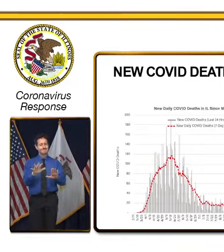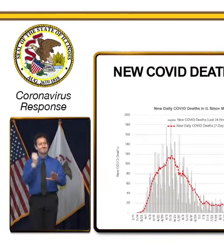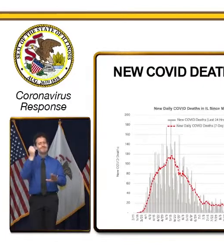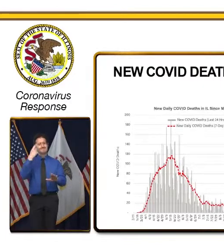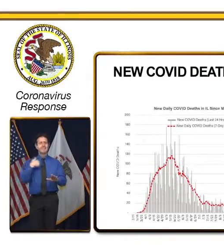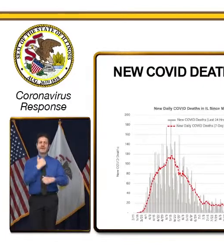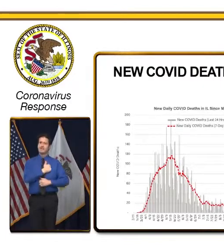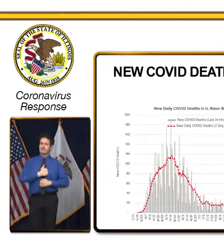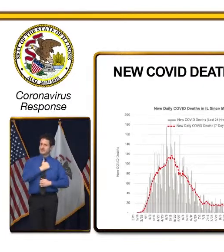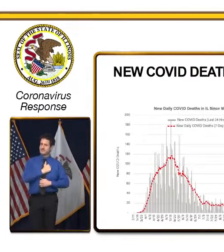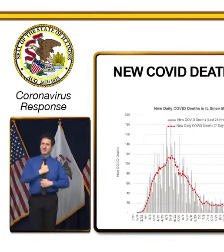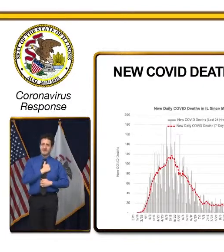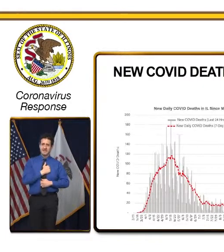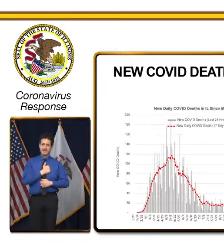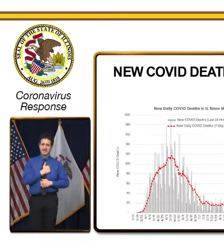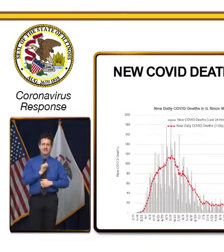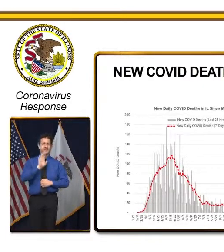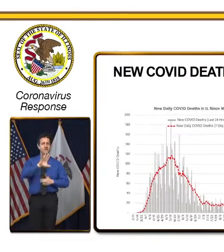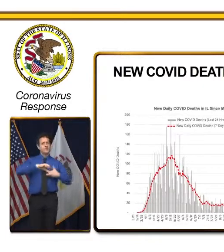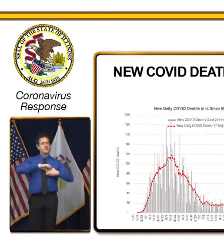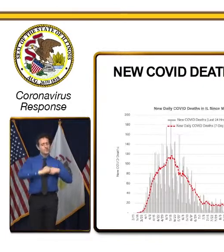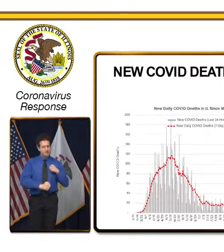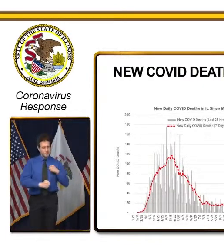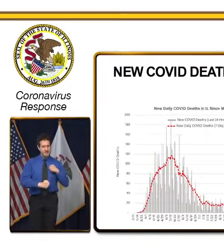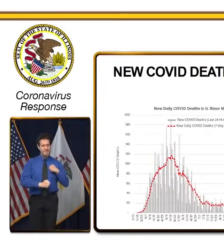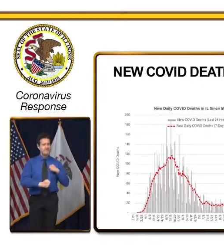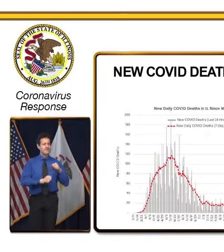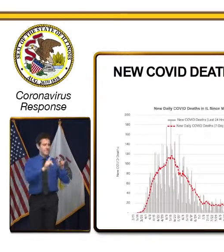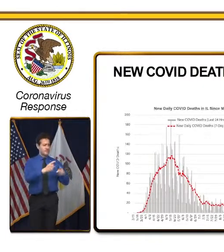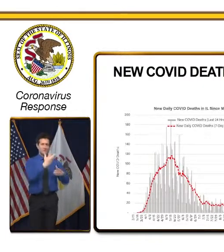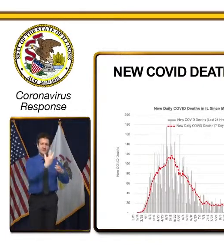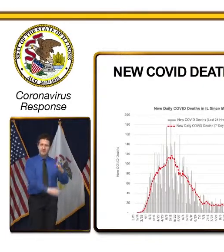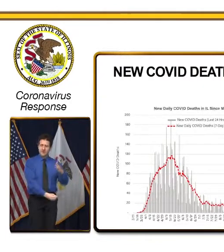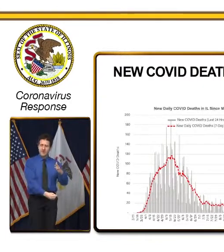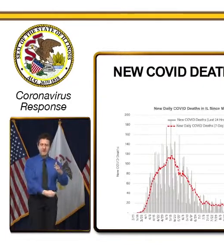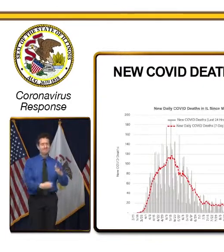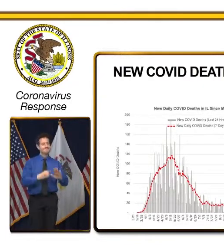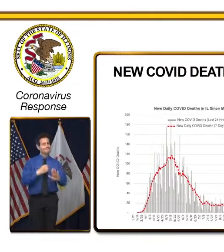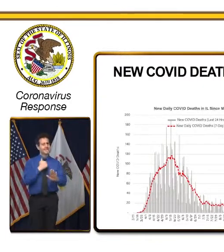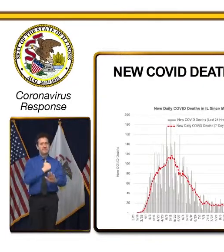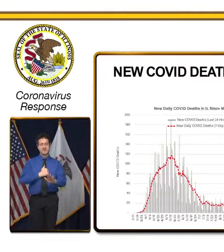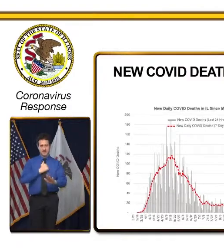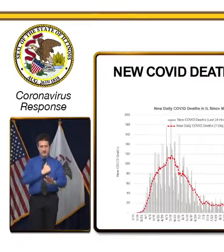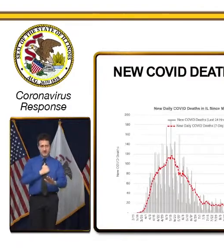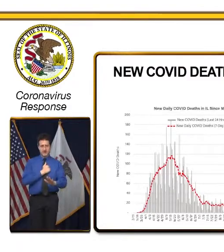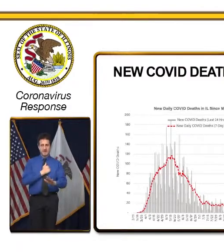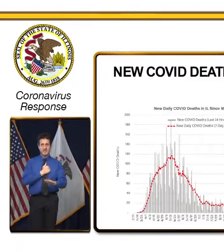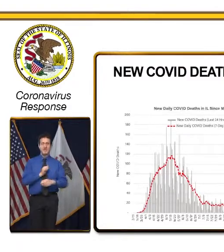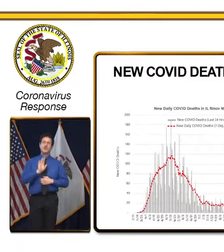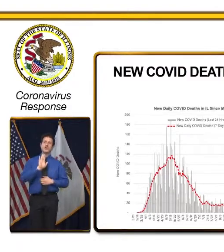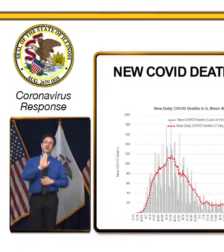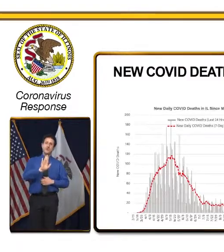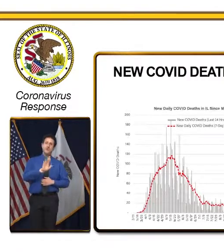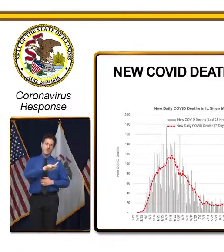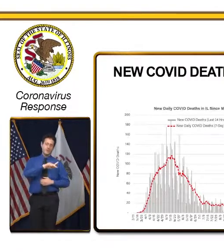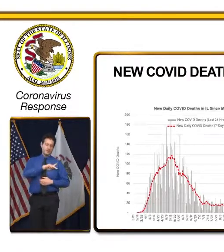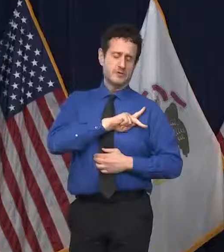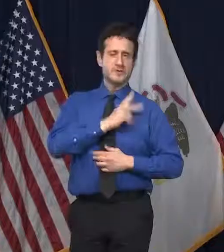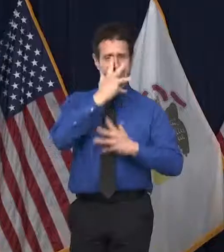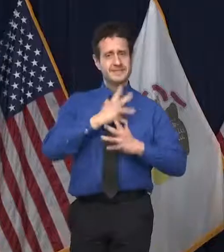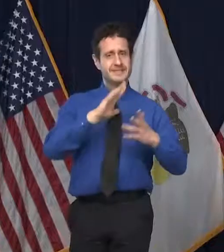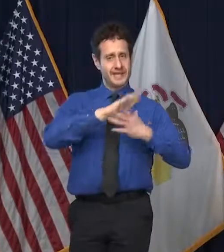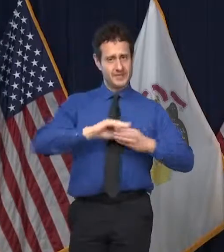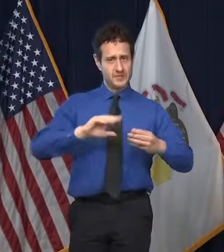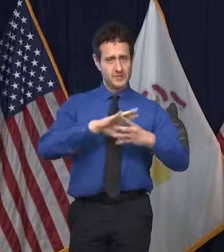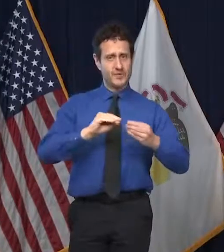loss. I am so sorry for your grief. I'm so sorry that your personal tragedy is